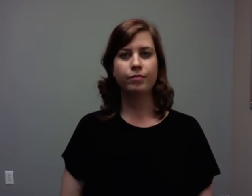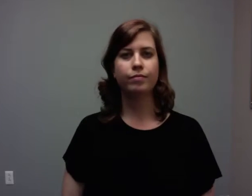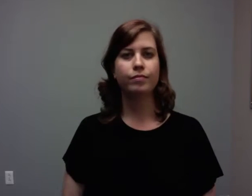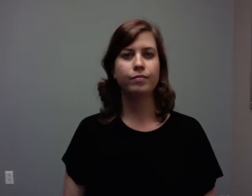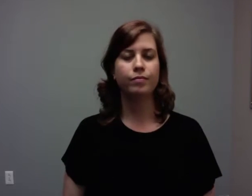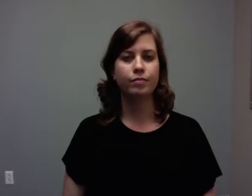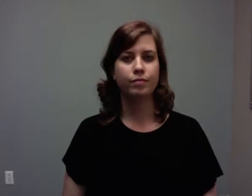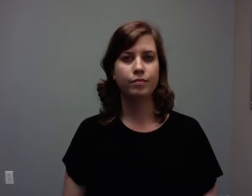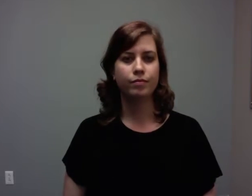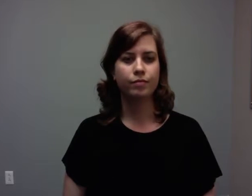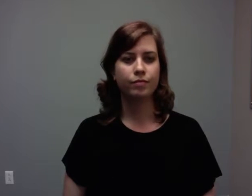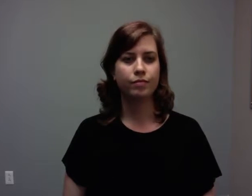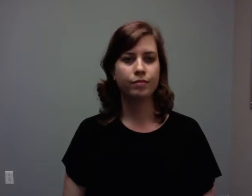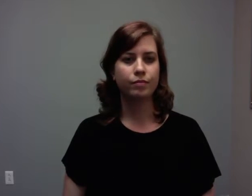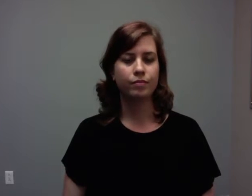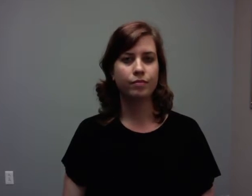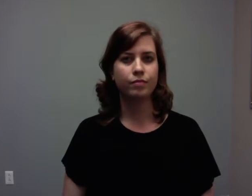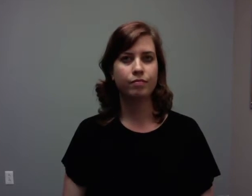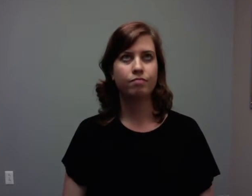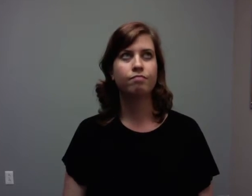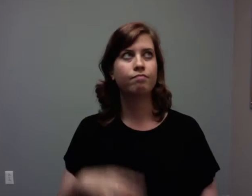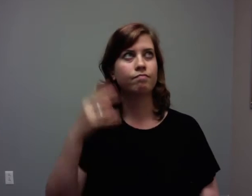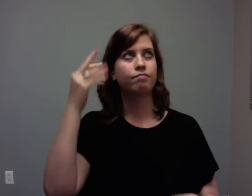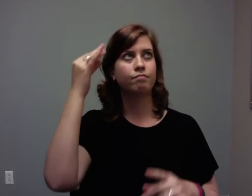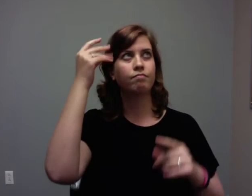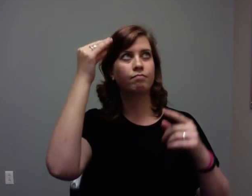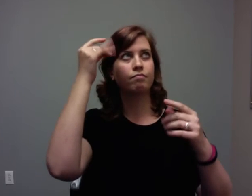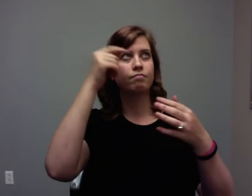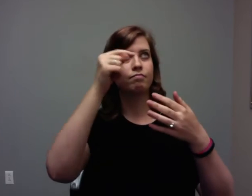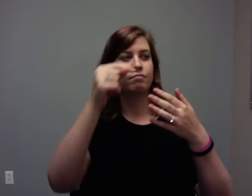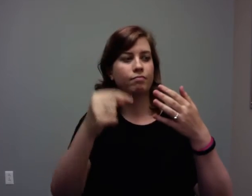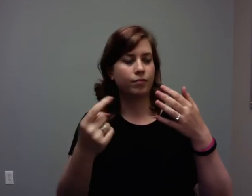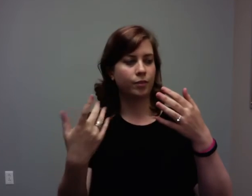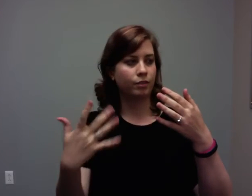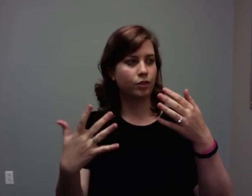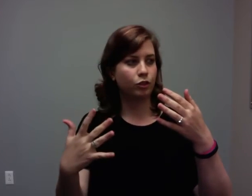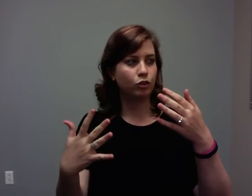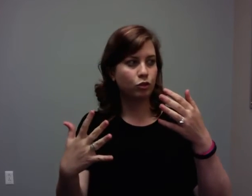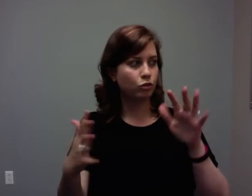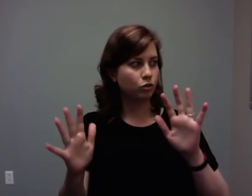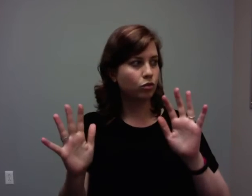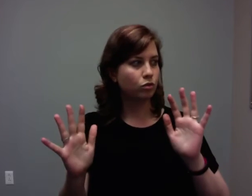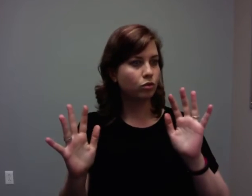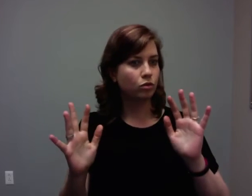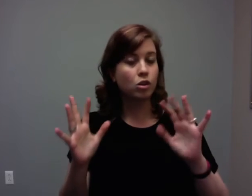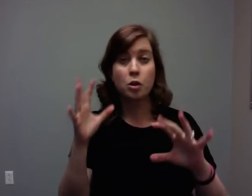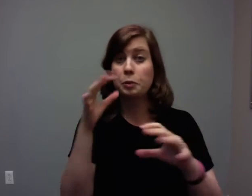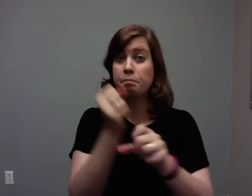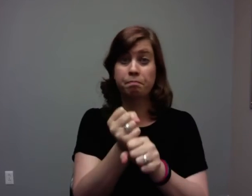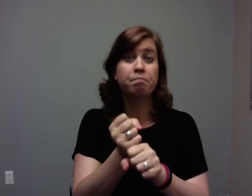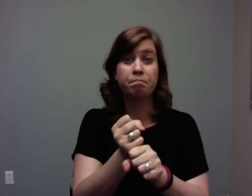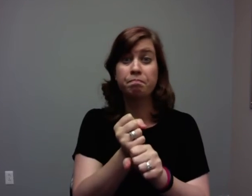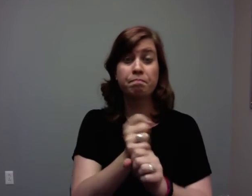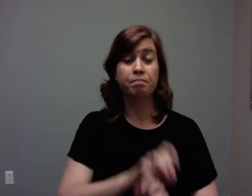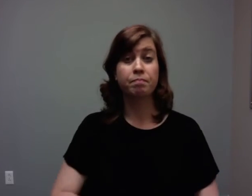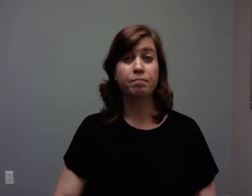I can't think of anything else. That's basically it, and I wanted to make this video shorter, so that's it. My email is